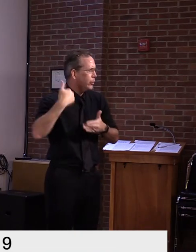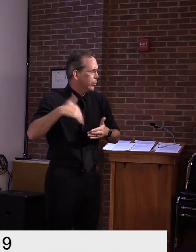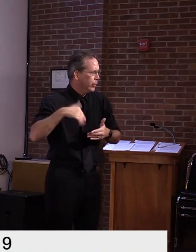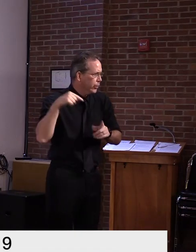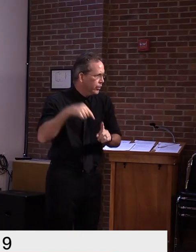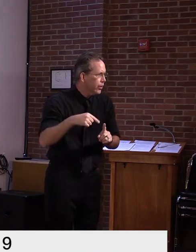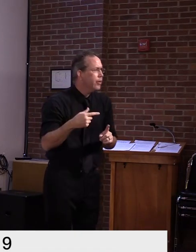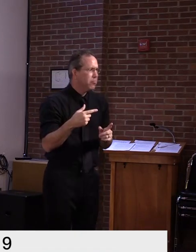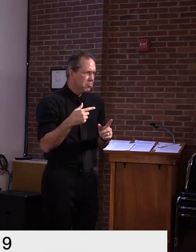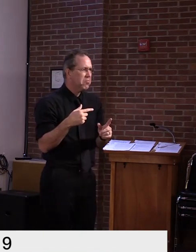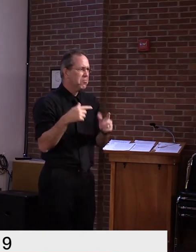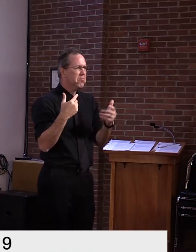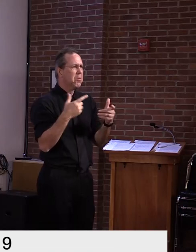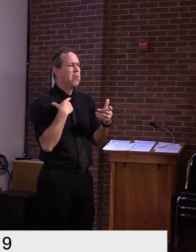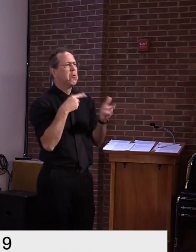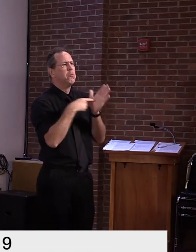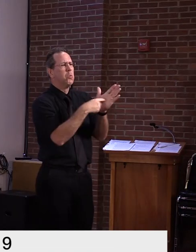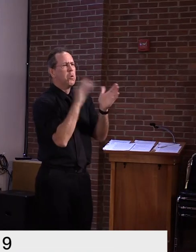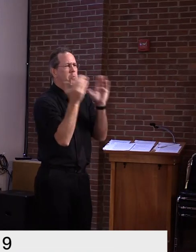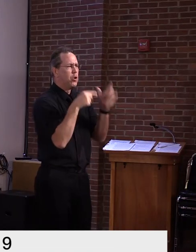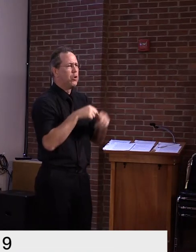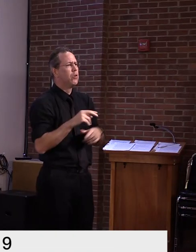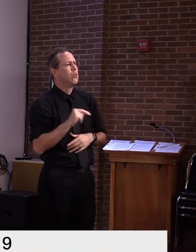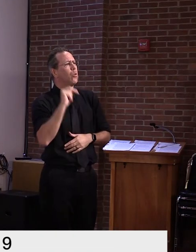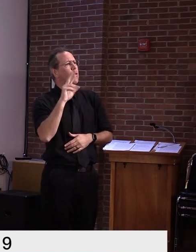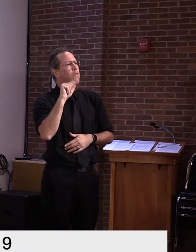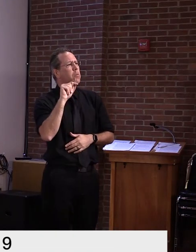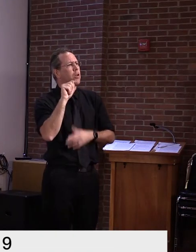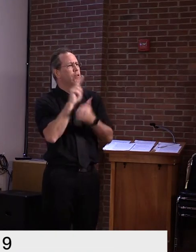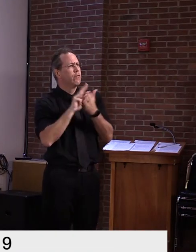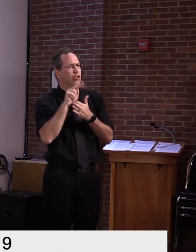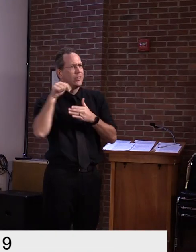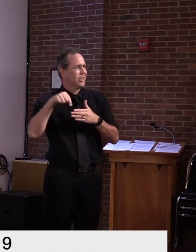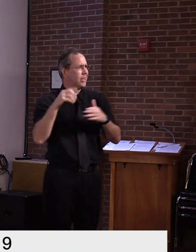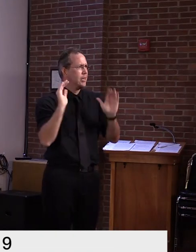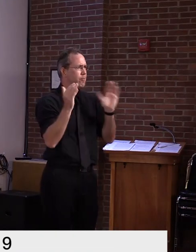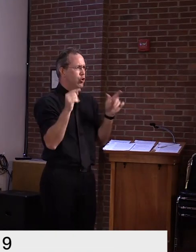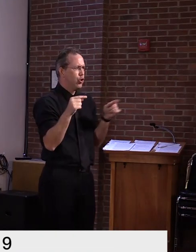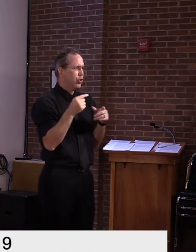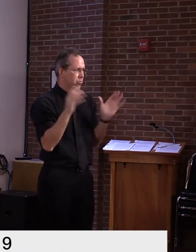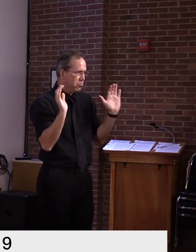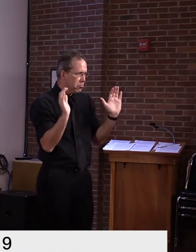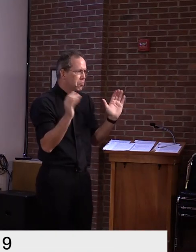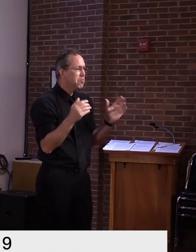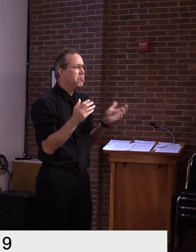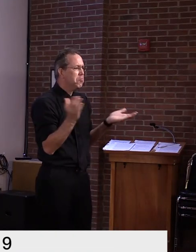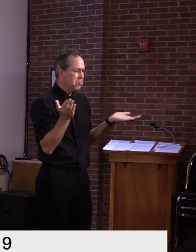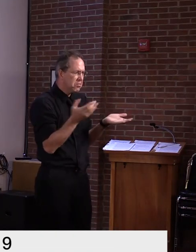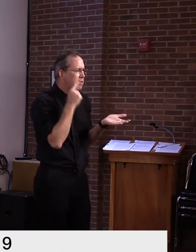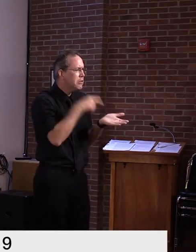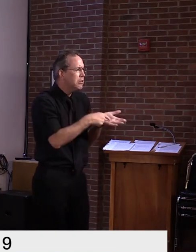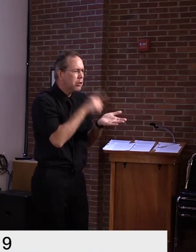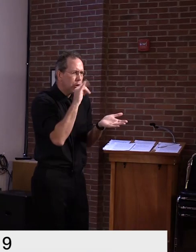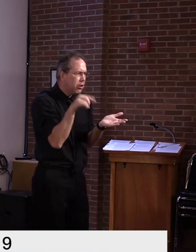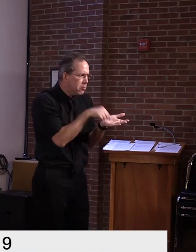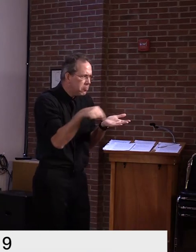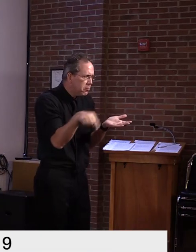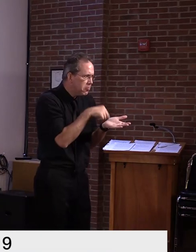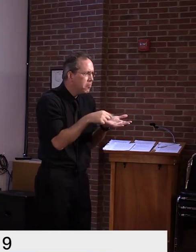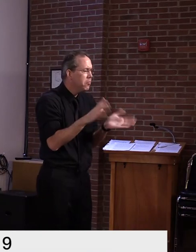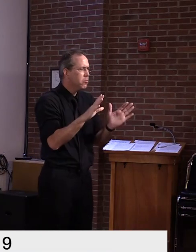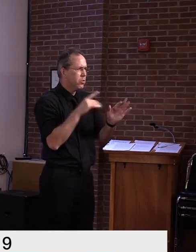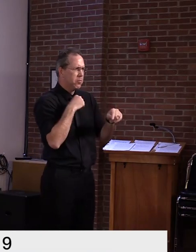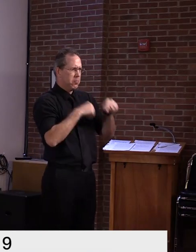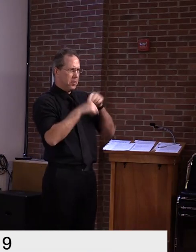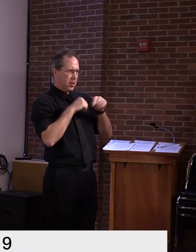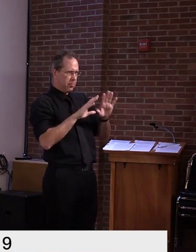comparison between a Vermont university and UNC. But before we do that, I just want to mention some of the items that we're seeing